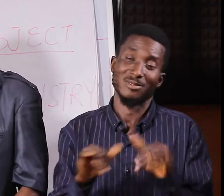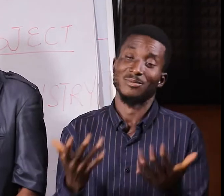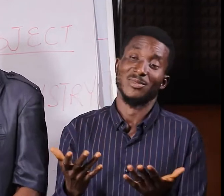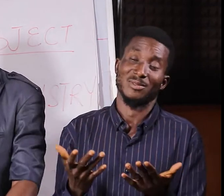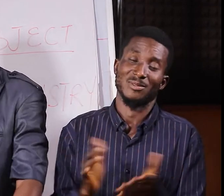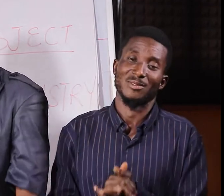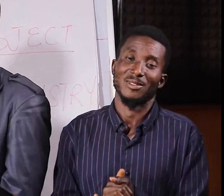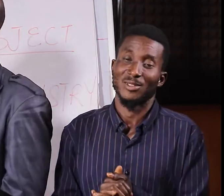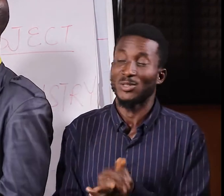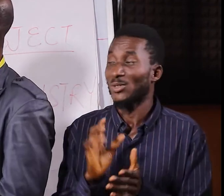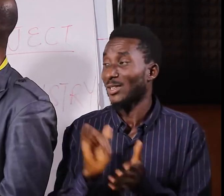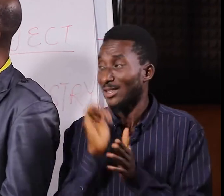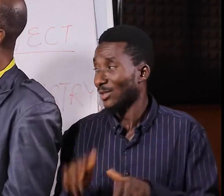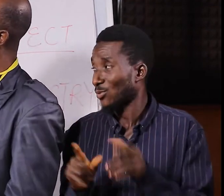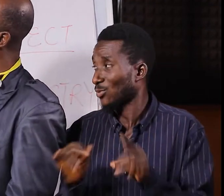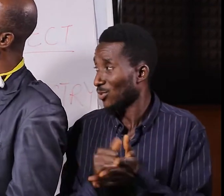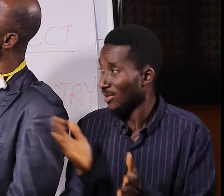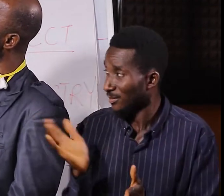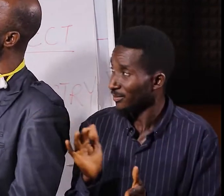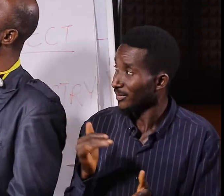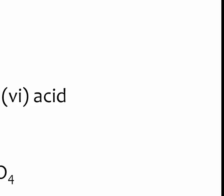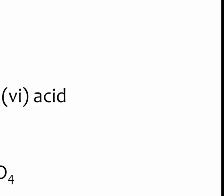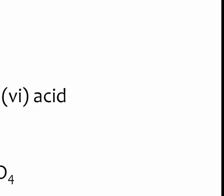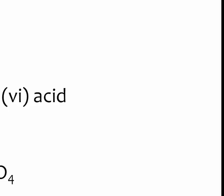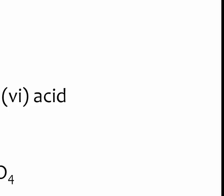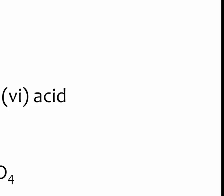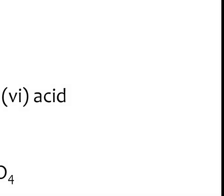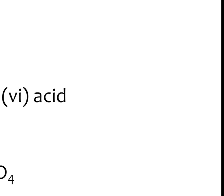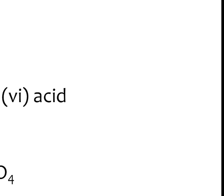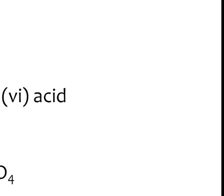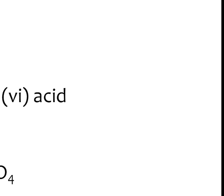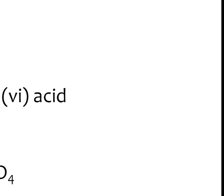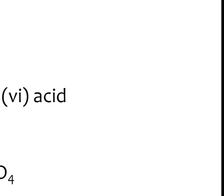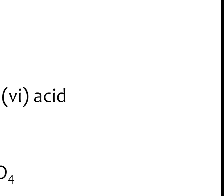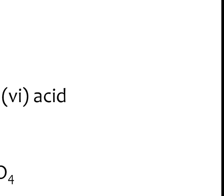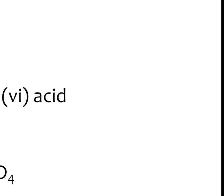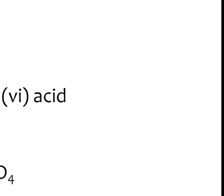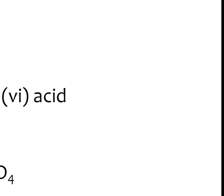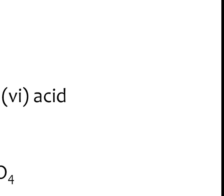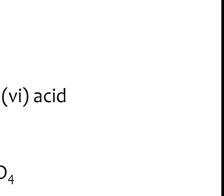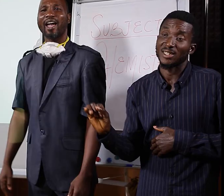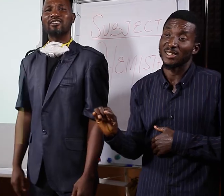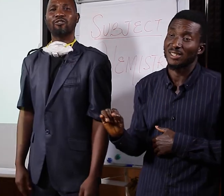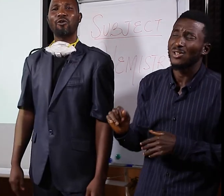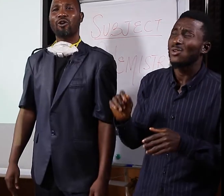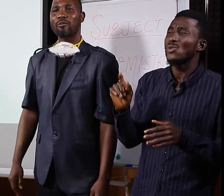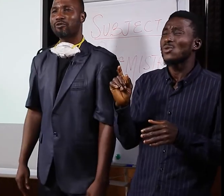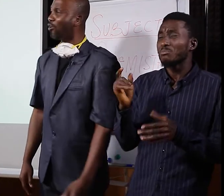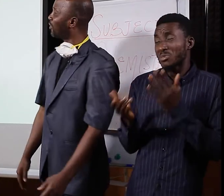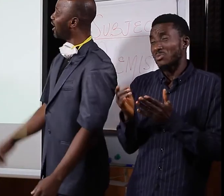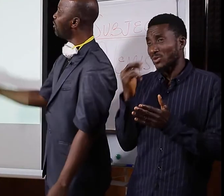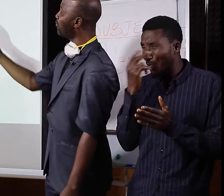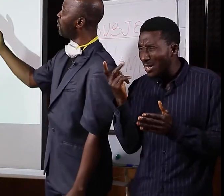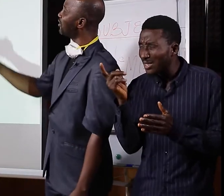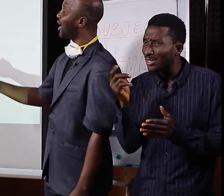wonderful learners, that's how to go about it. The next one is carbon 4 oxide. Very interesting. And oftentimes you would say, where is the 4 coming